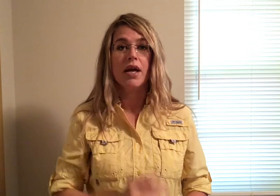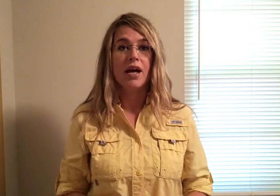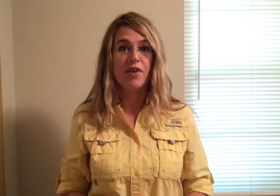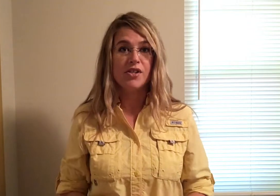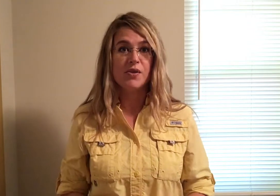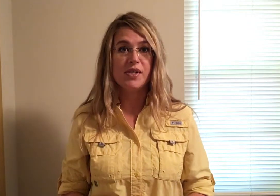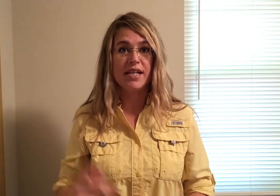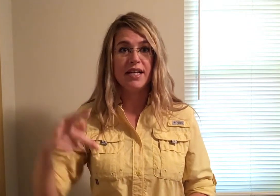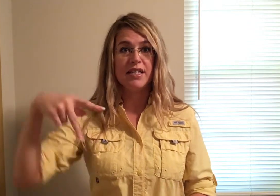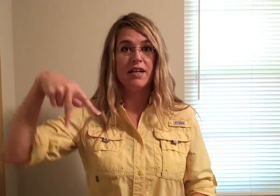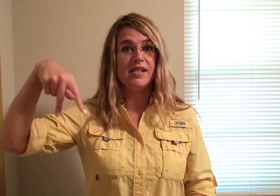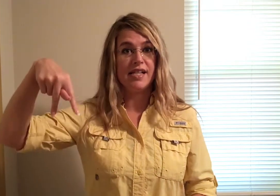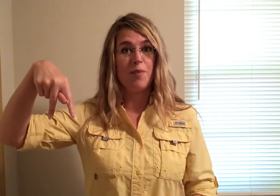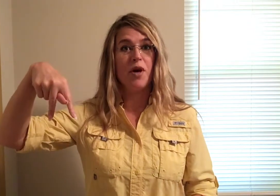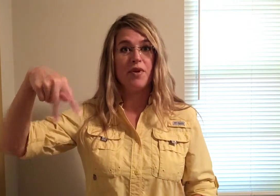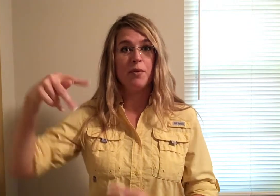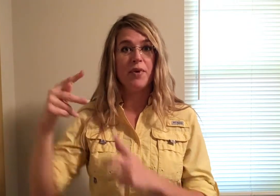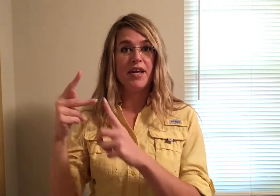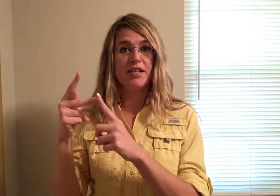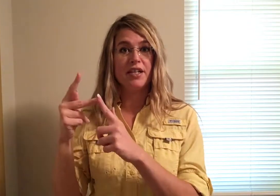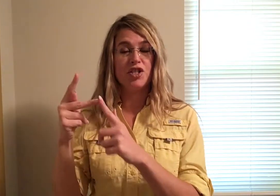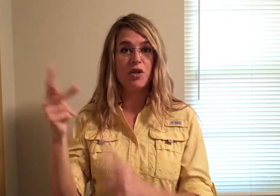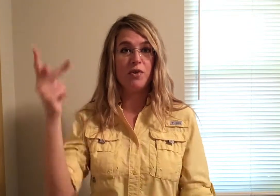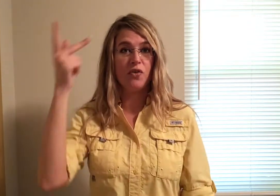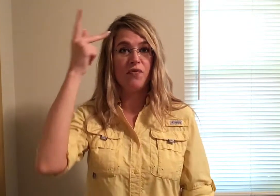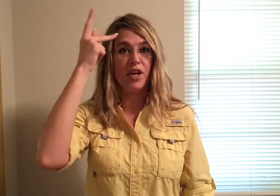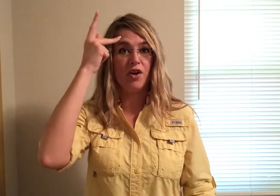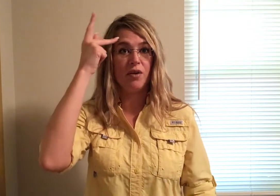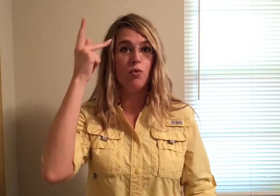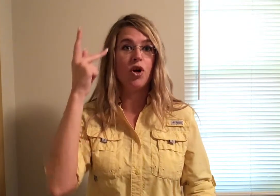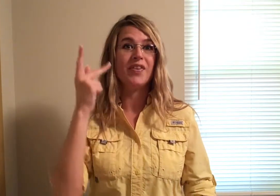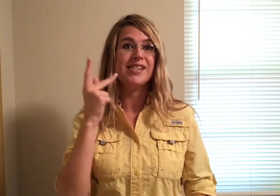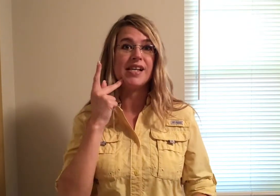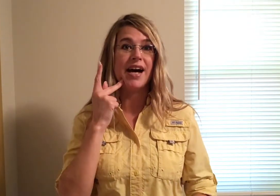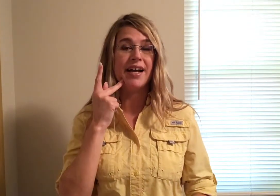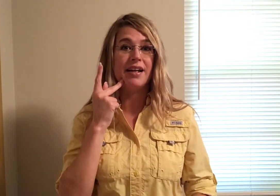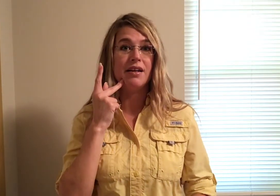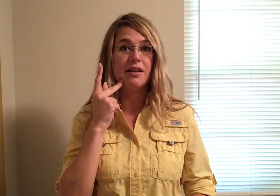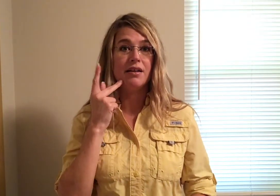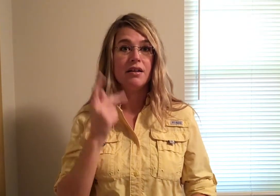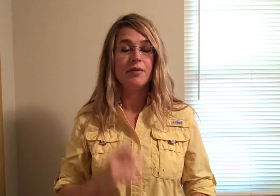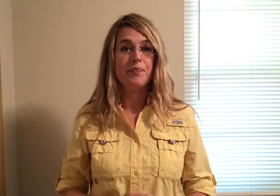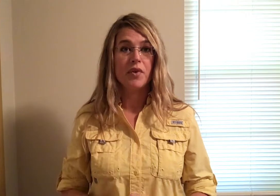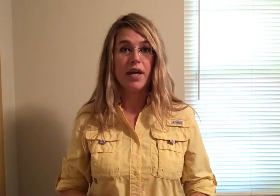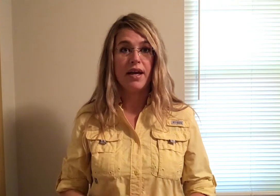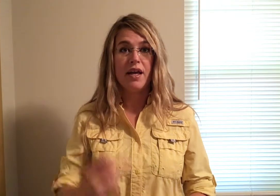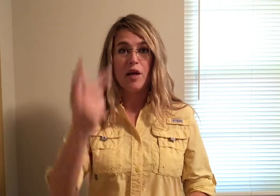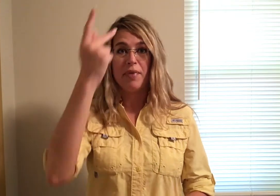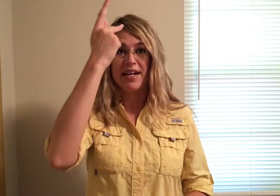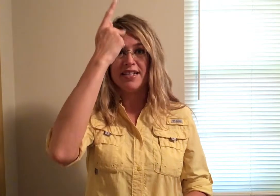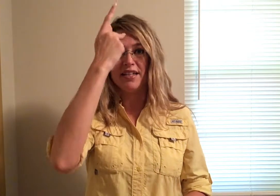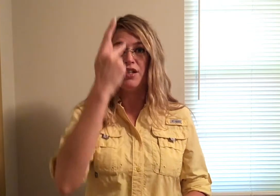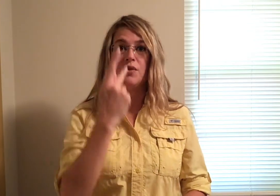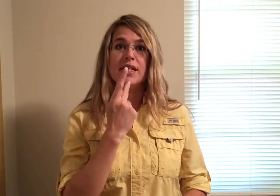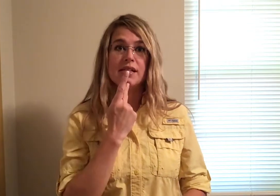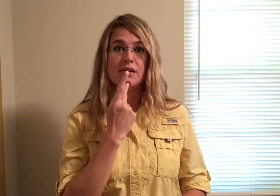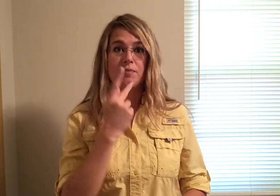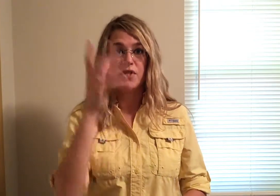I've also seen it done the same way with the P, touching the middle finger more on the side, okay? But I tend to do this.